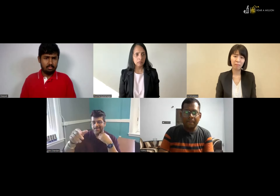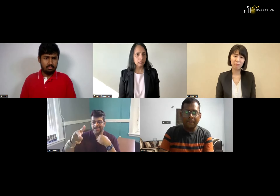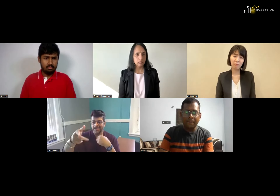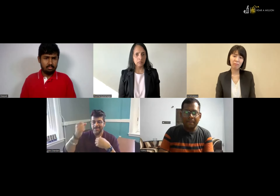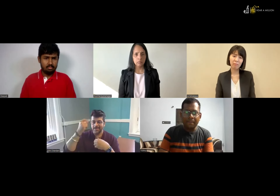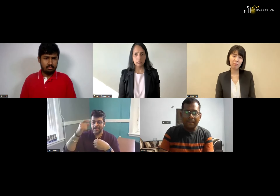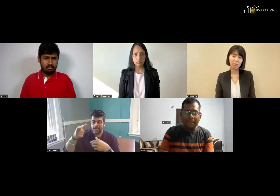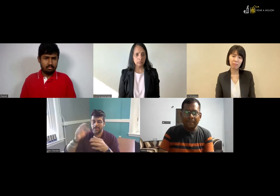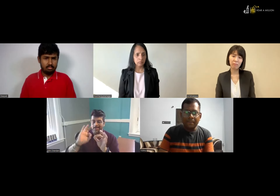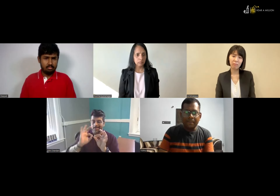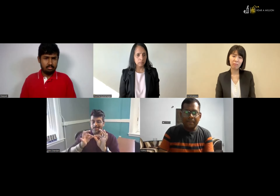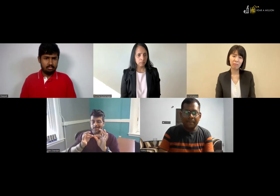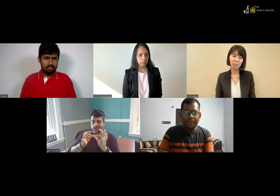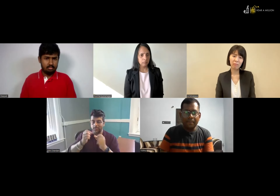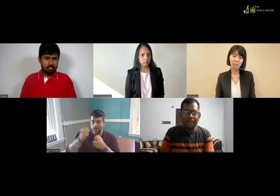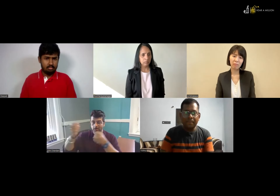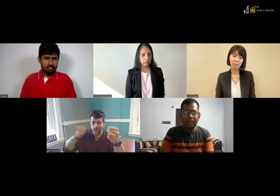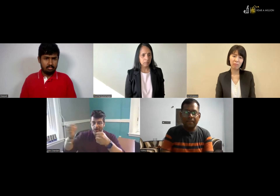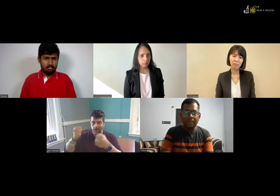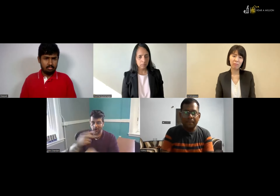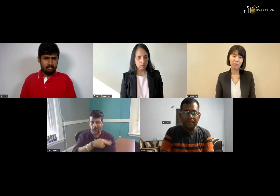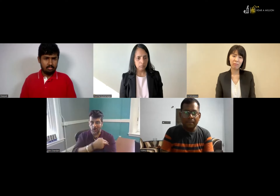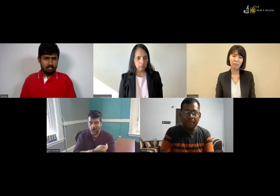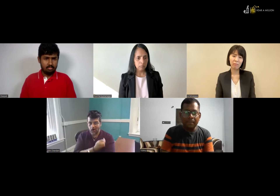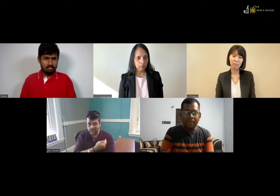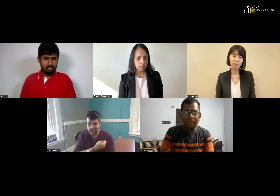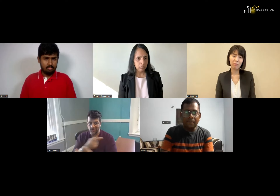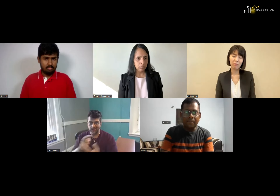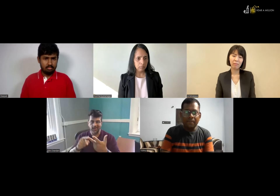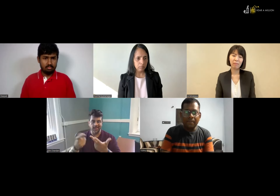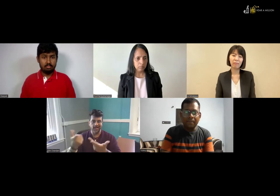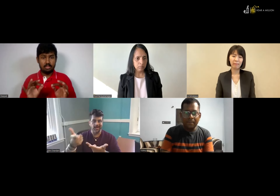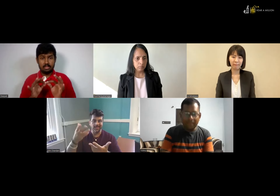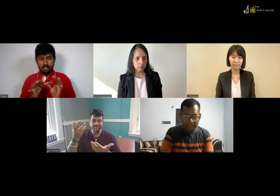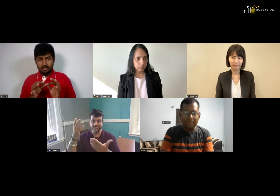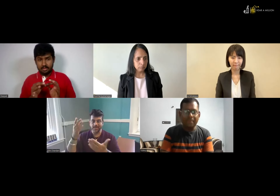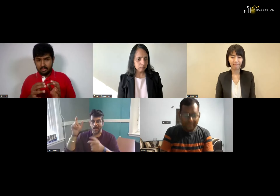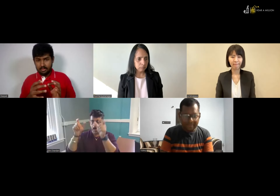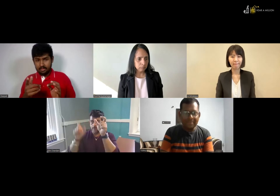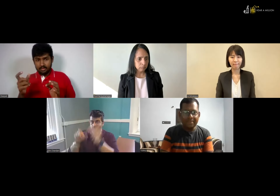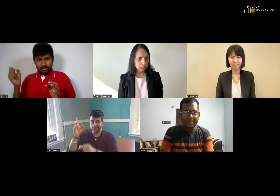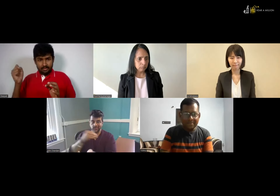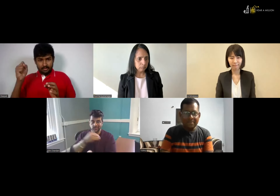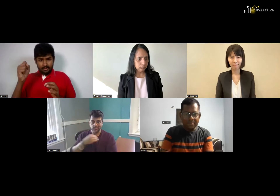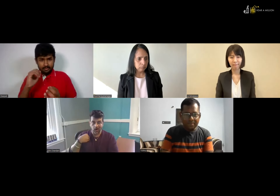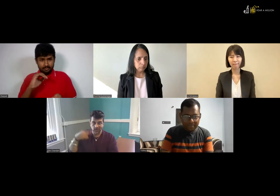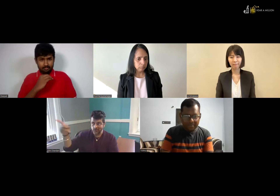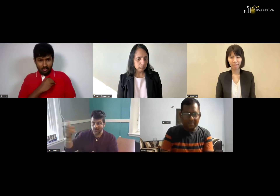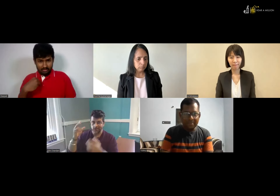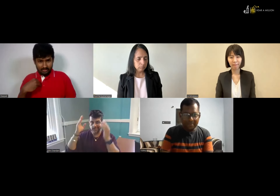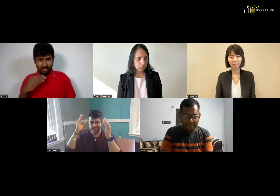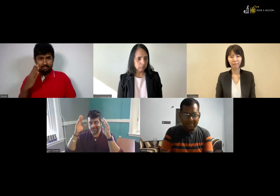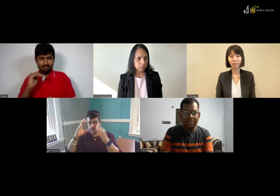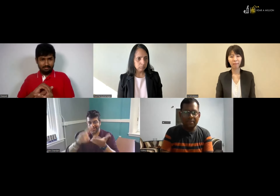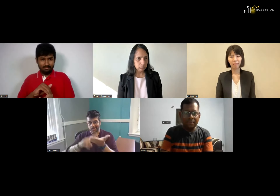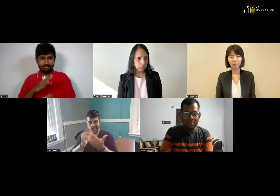Yes, Dr. Allen. So I had to ask you, the interpreter, in the hospitals or in the